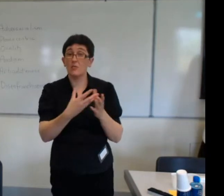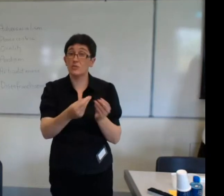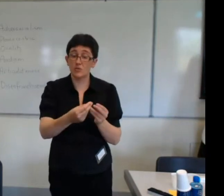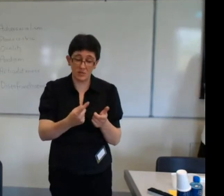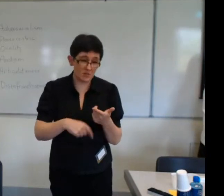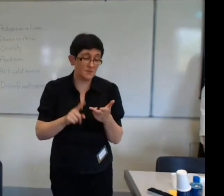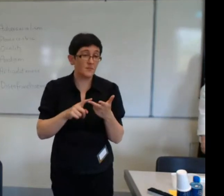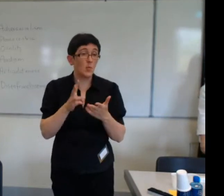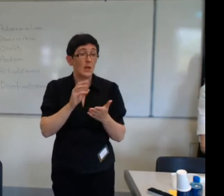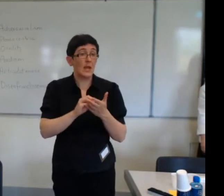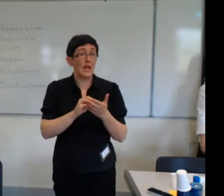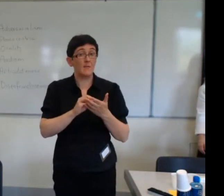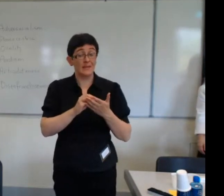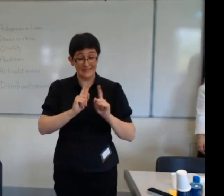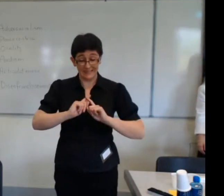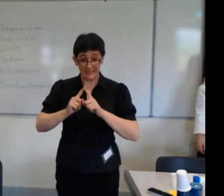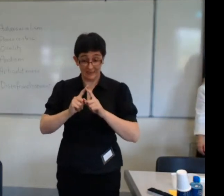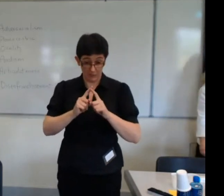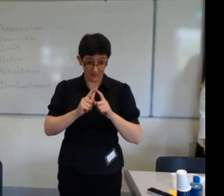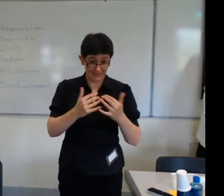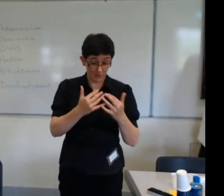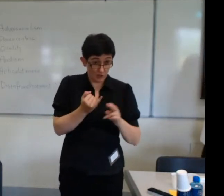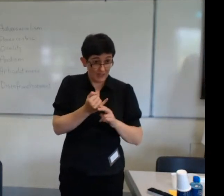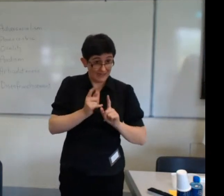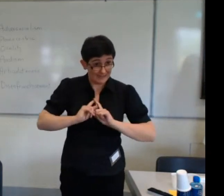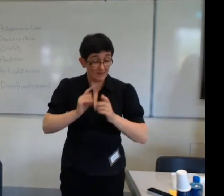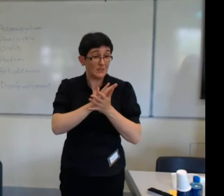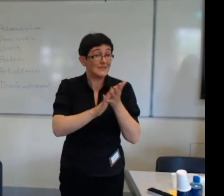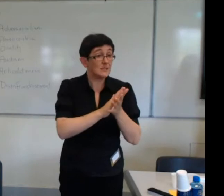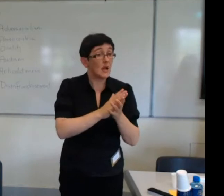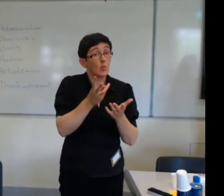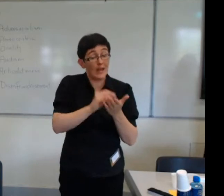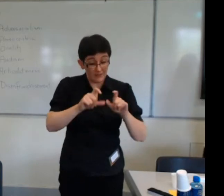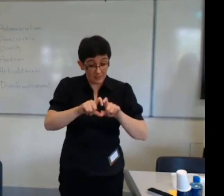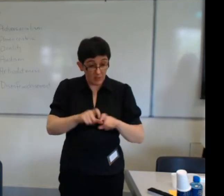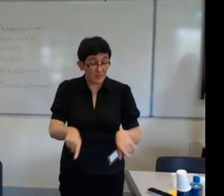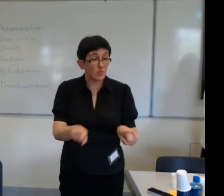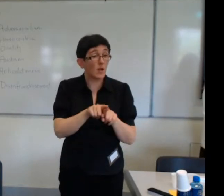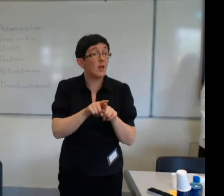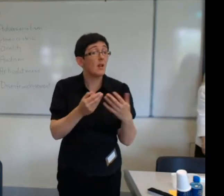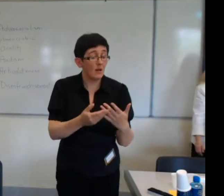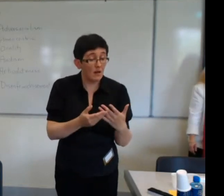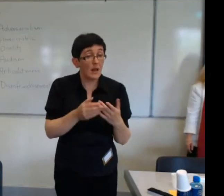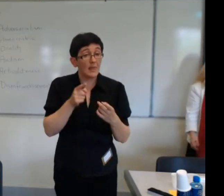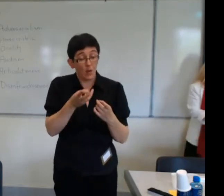content available in a range of sign languages, and it'll be subtitled material, and it will try and represent the views of a range of people, from